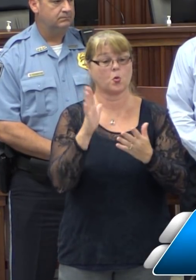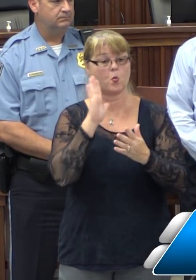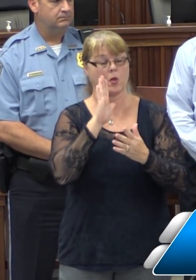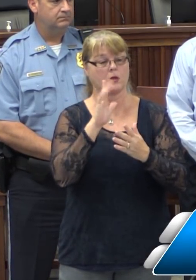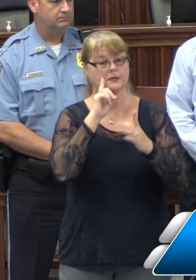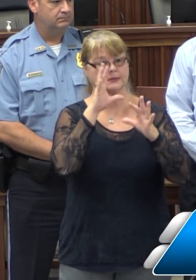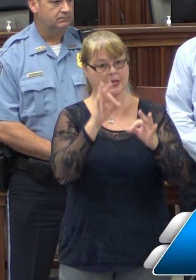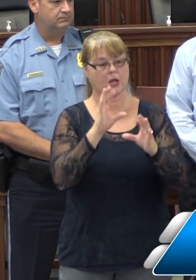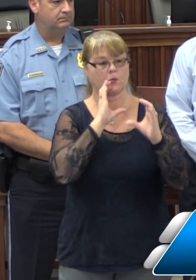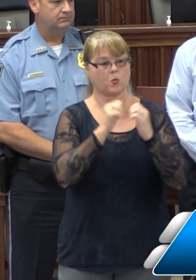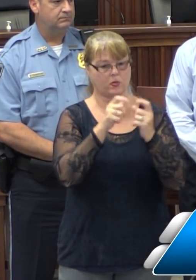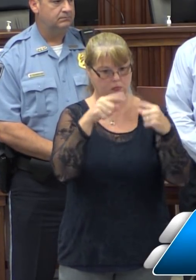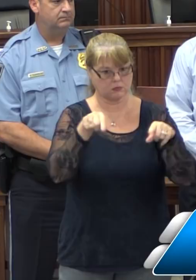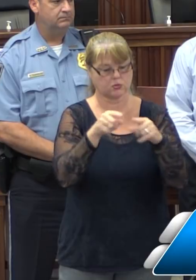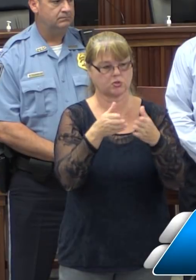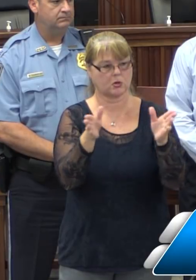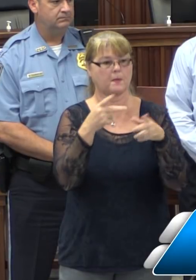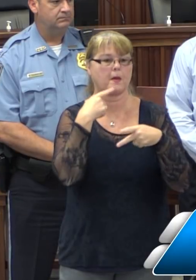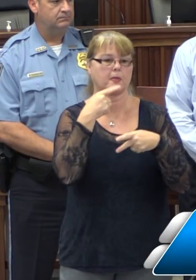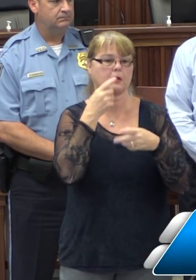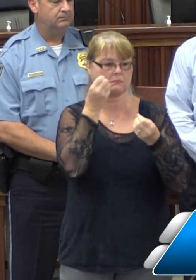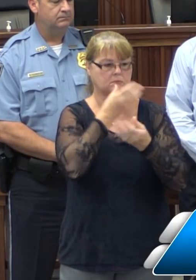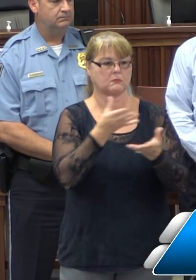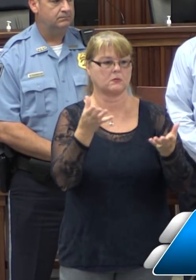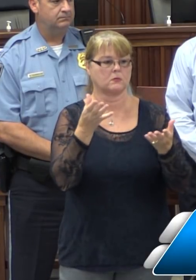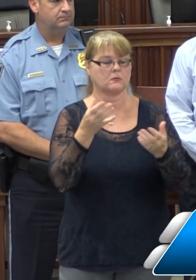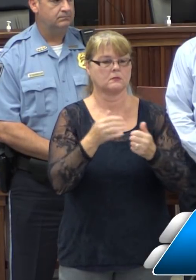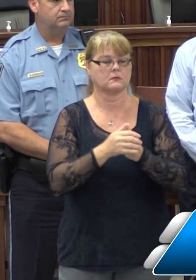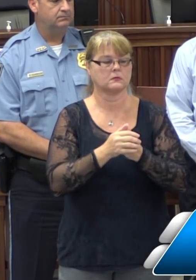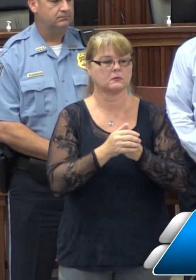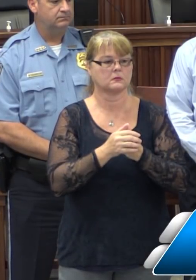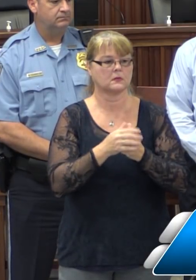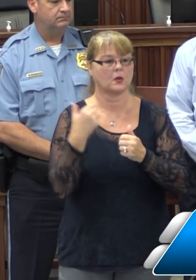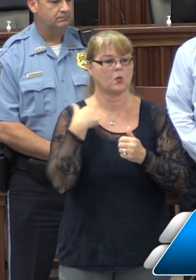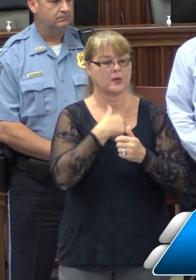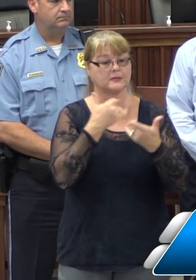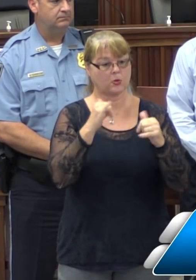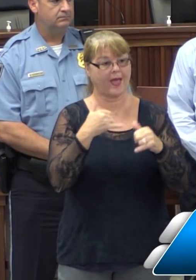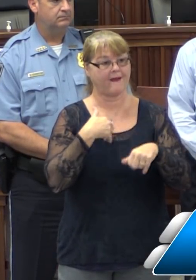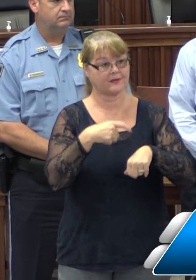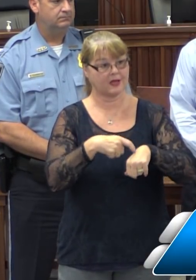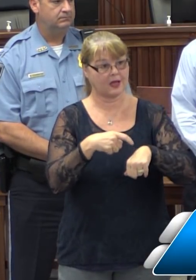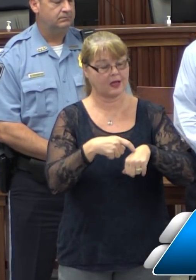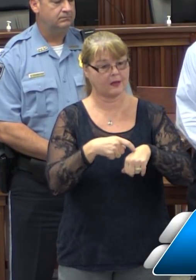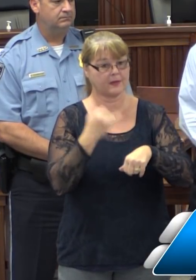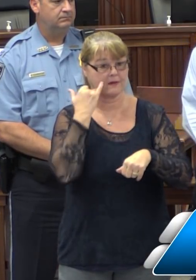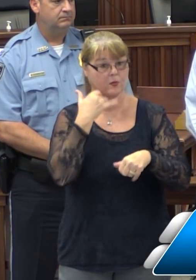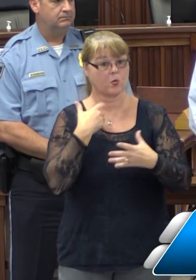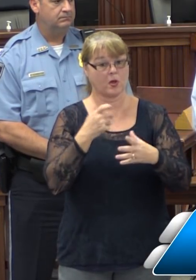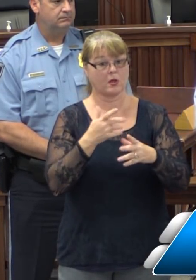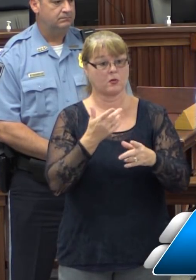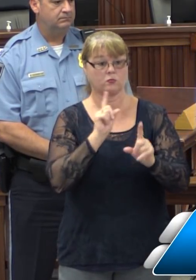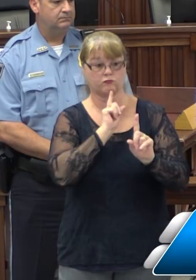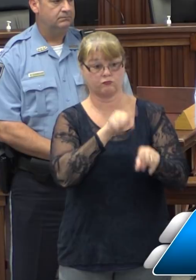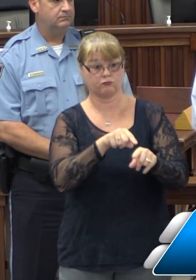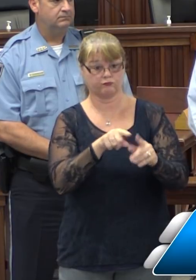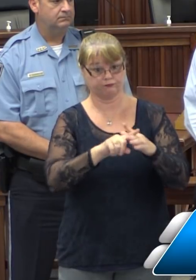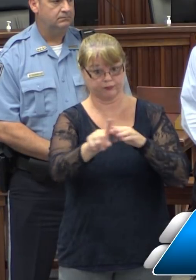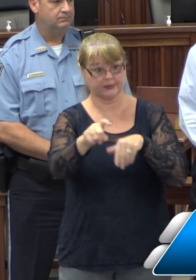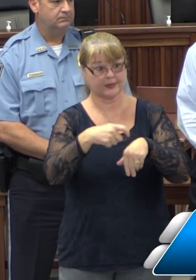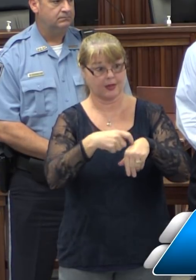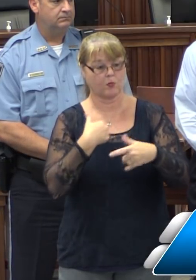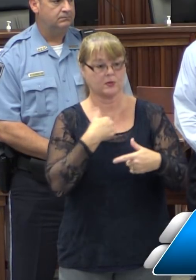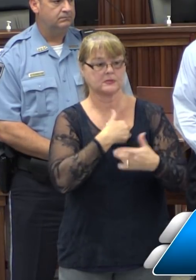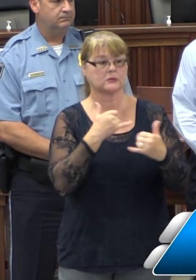we communicate that out to the general public in rapid succession. We still have time if we do want to issue an evacuation order. We still have